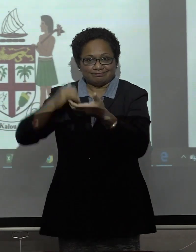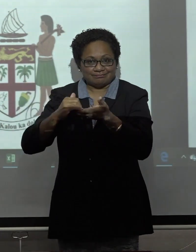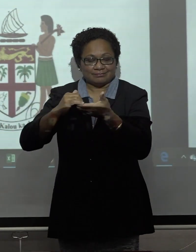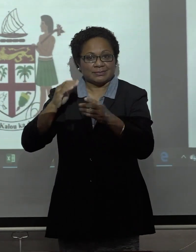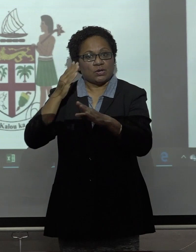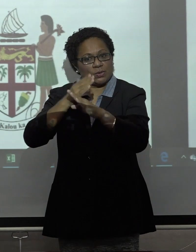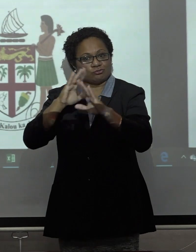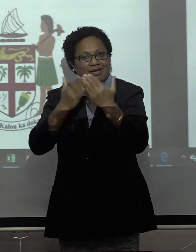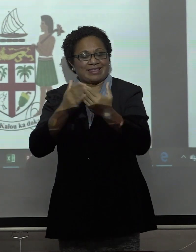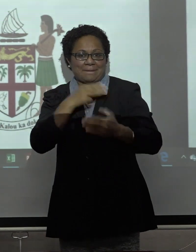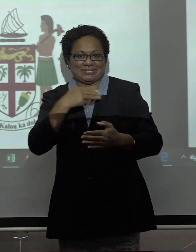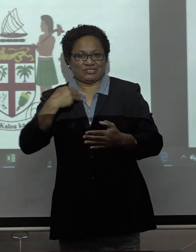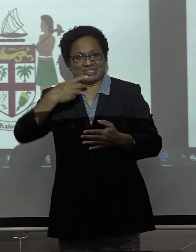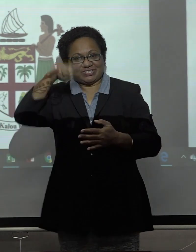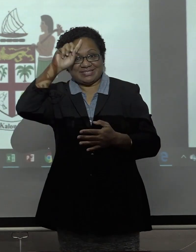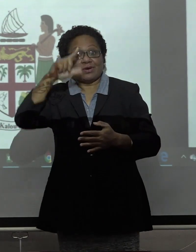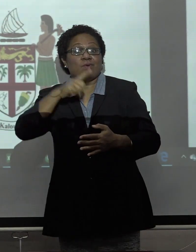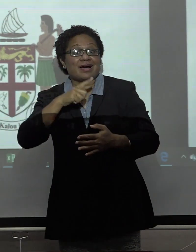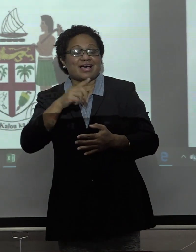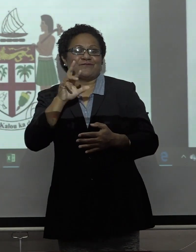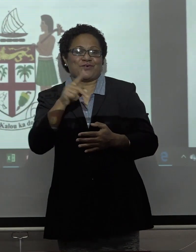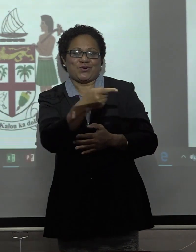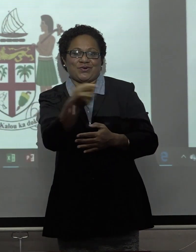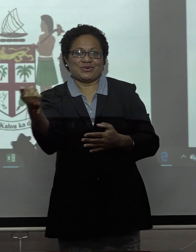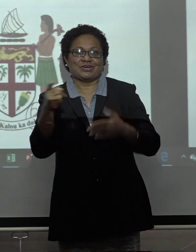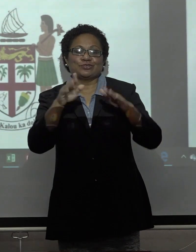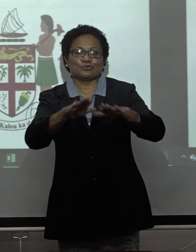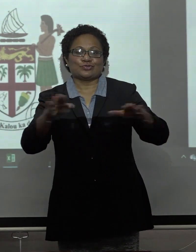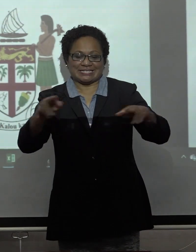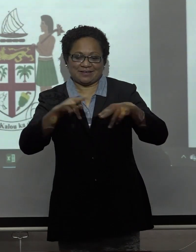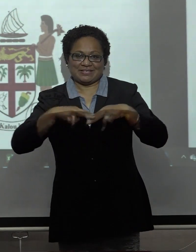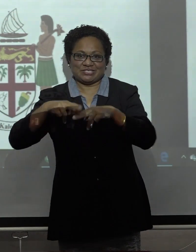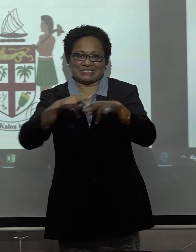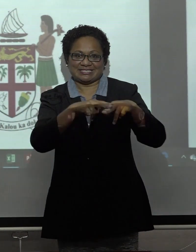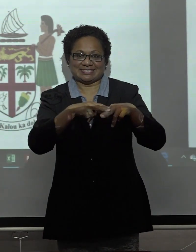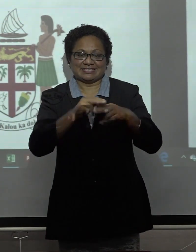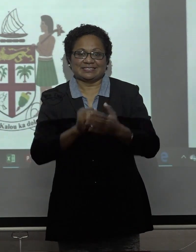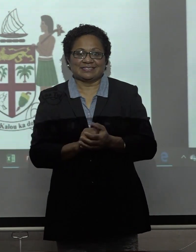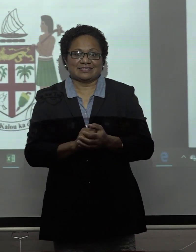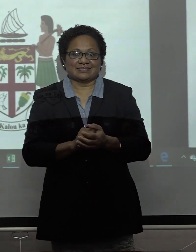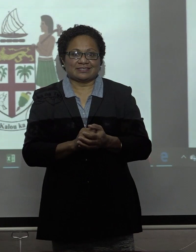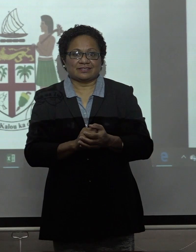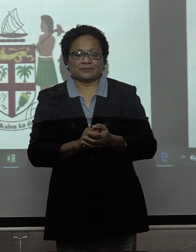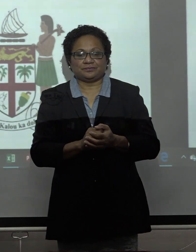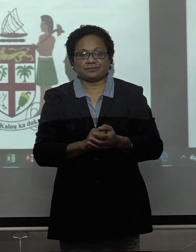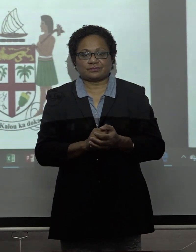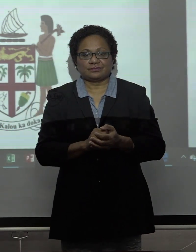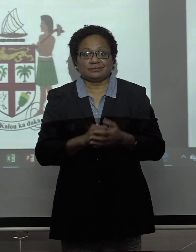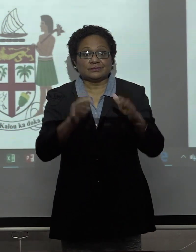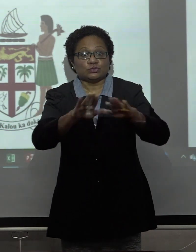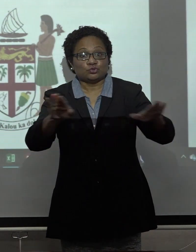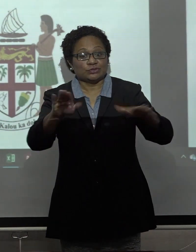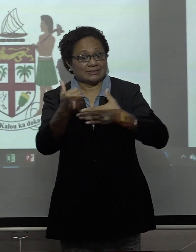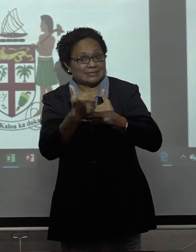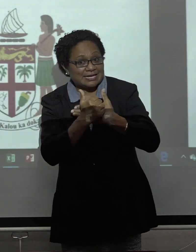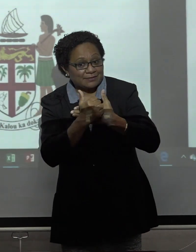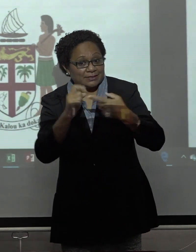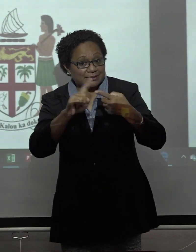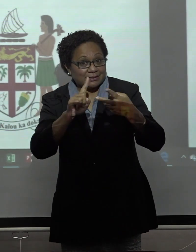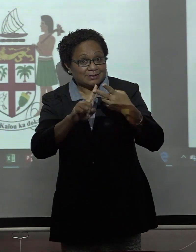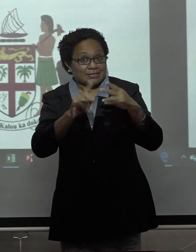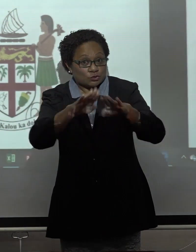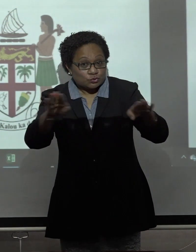support for our Fijian children during this time. The safety of our children and their continued